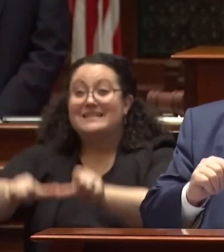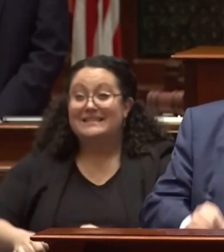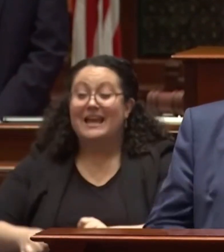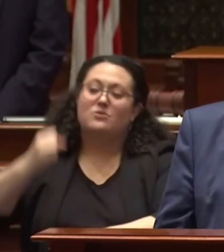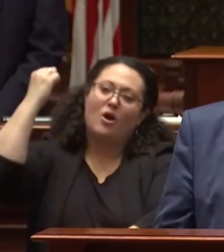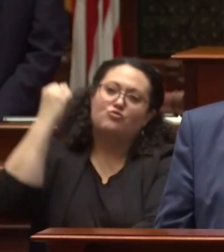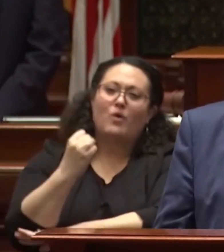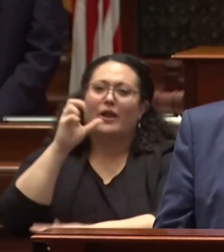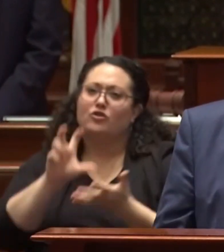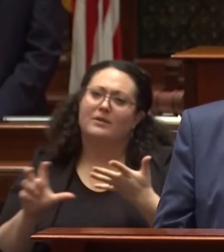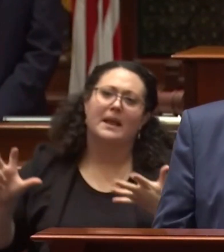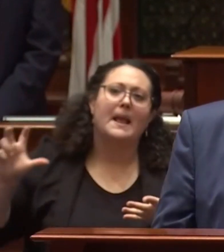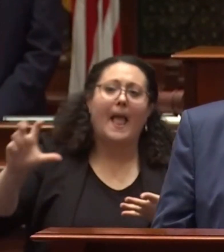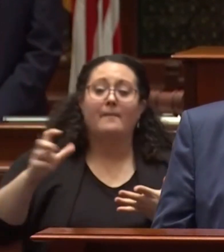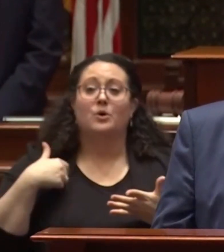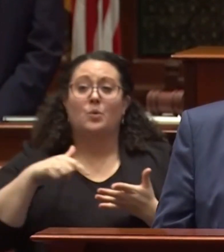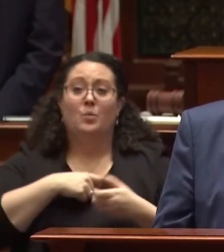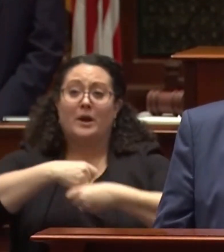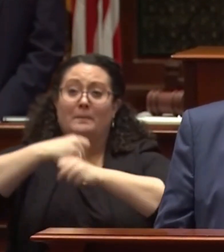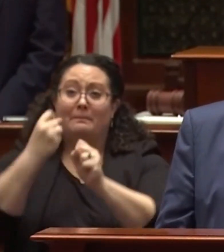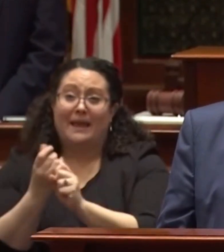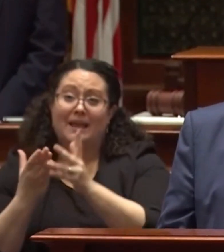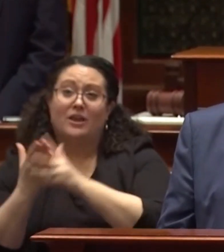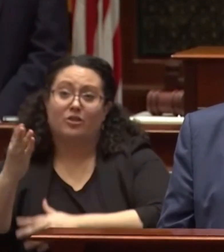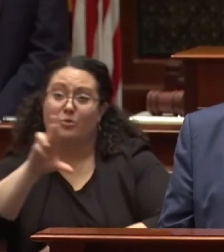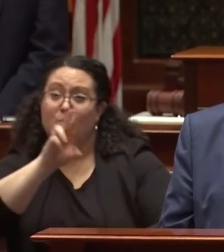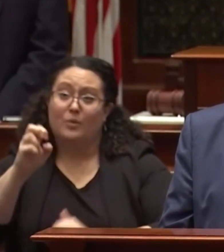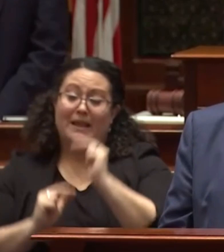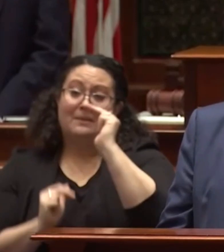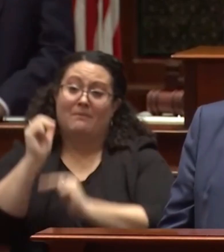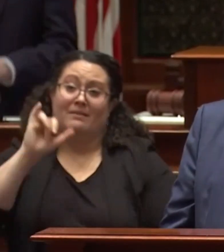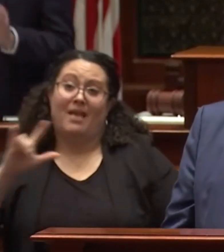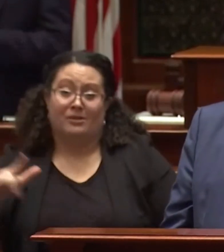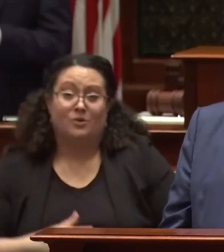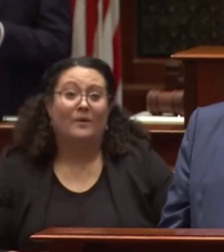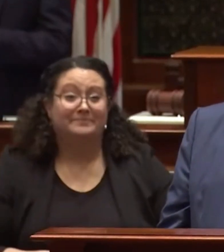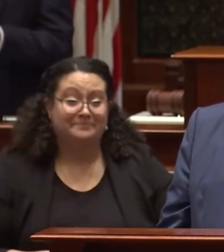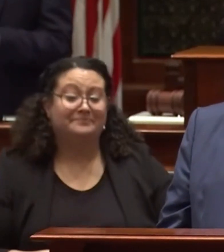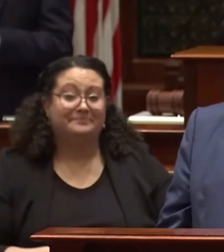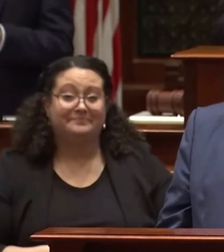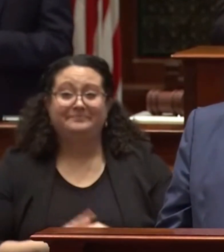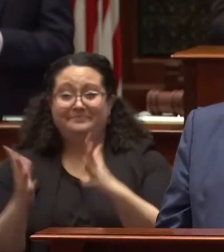record capital investments that we're making through Rebuild Illinois.